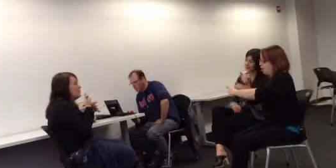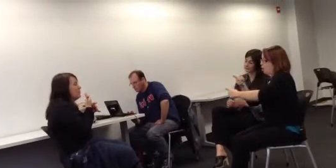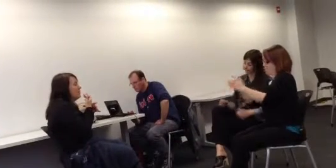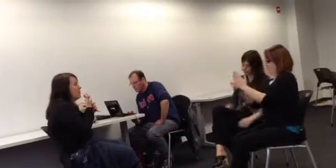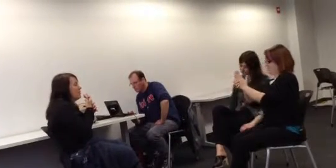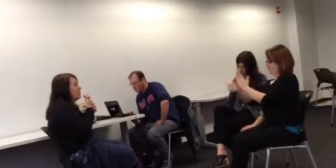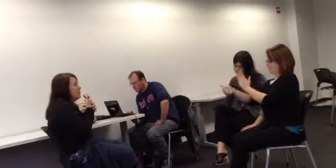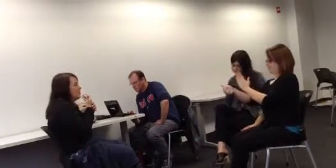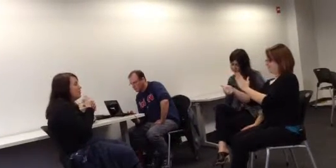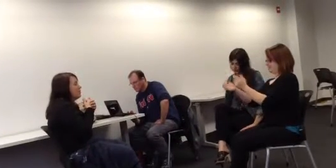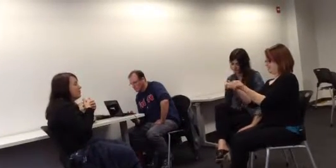How come that's that?